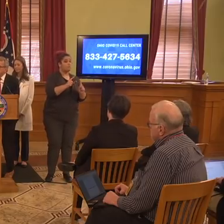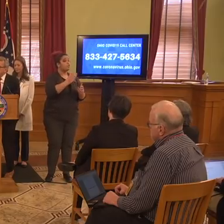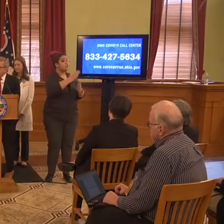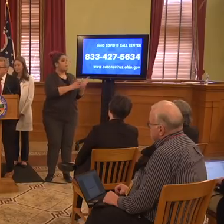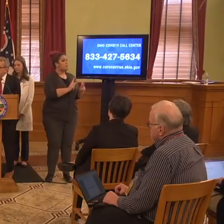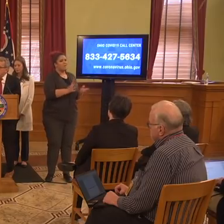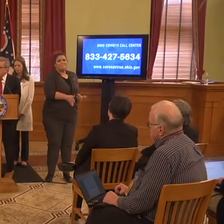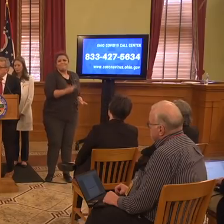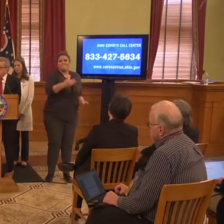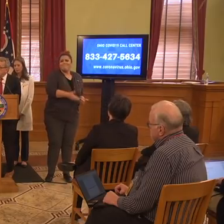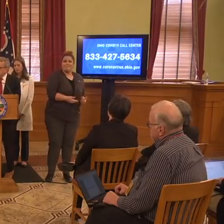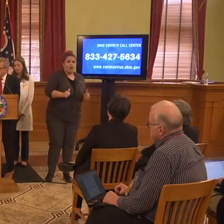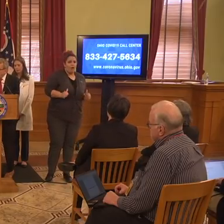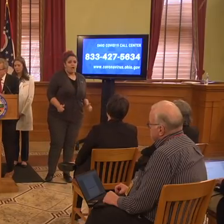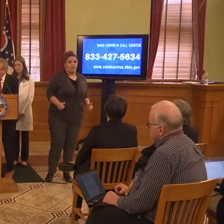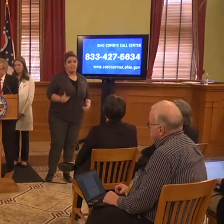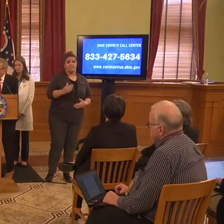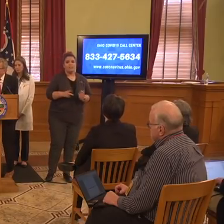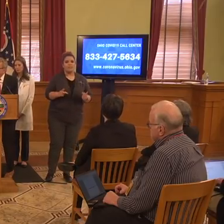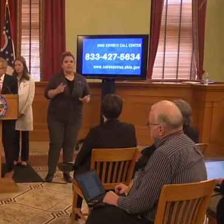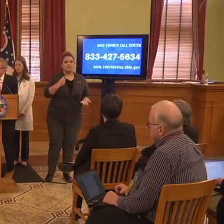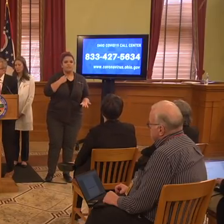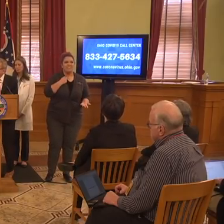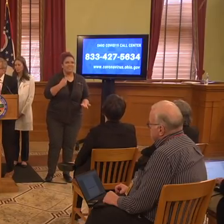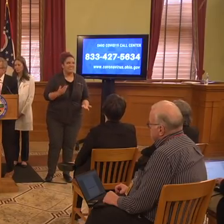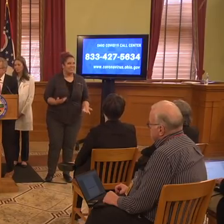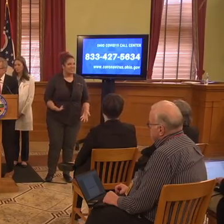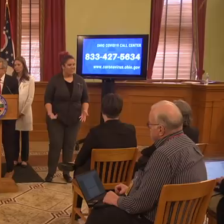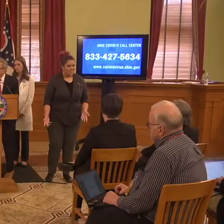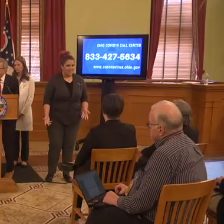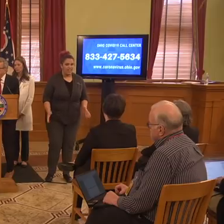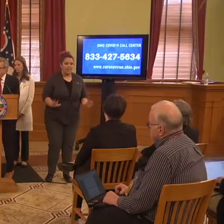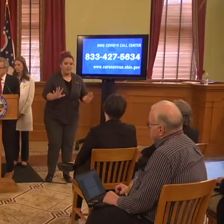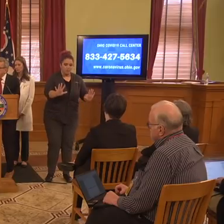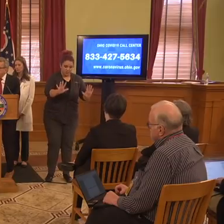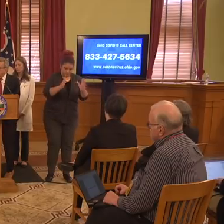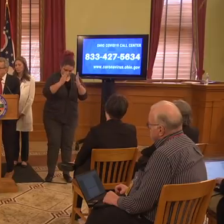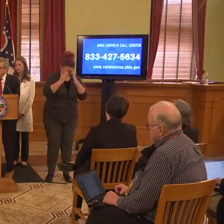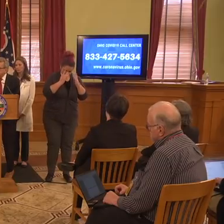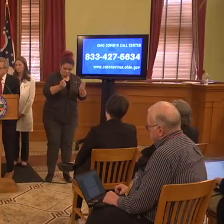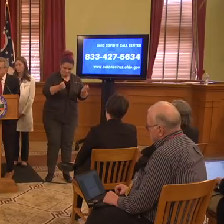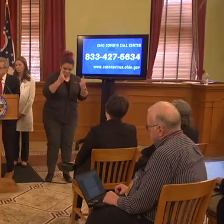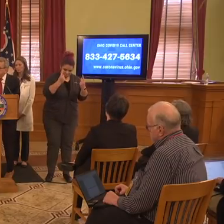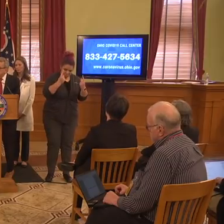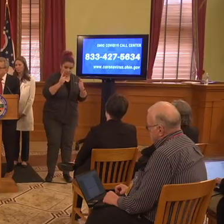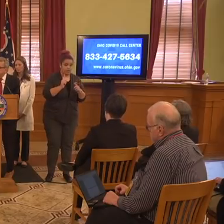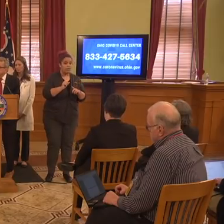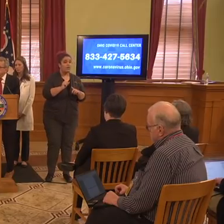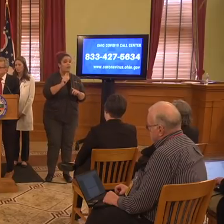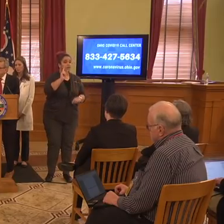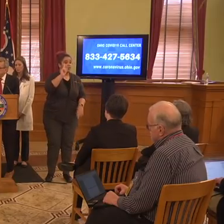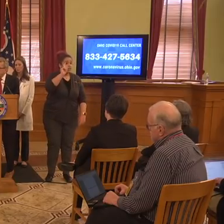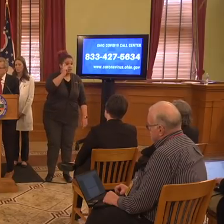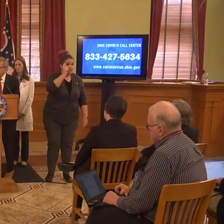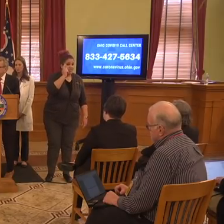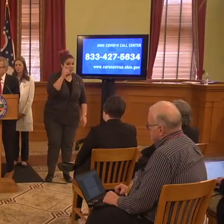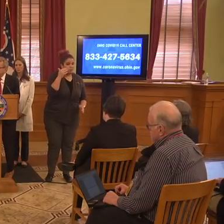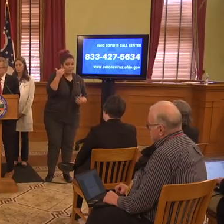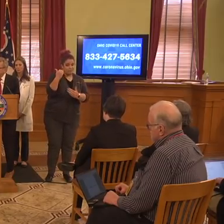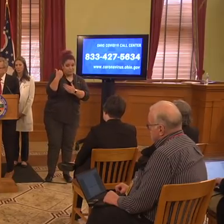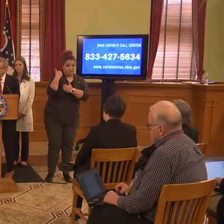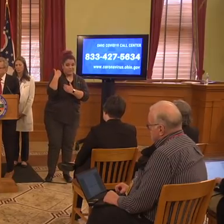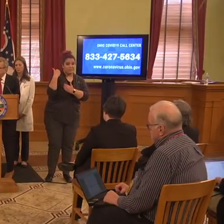others. But we have compassion for that. But we have a responsibility to save